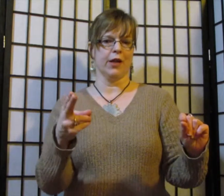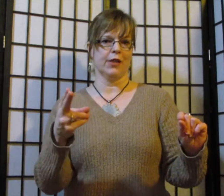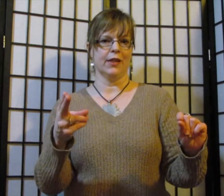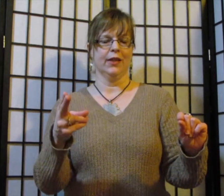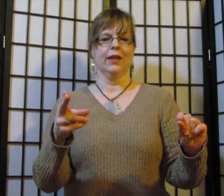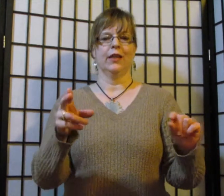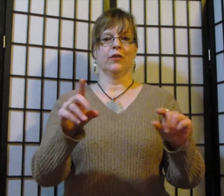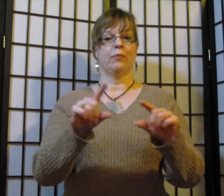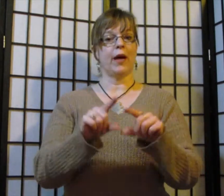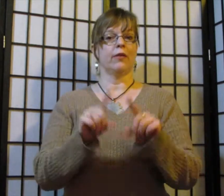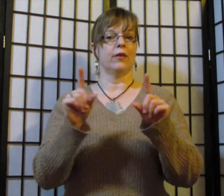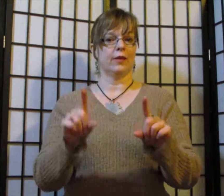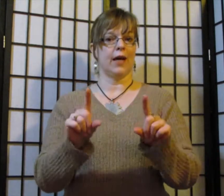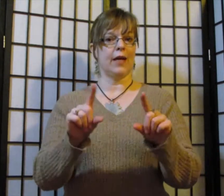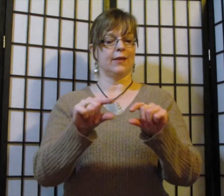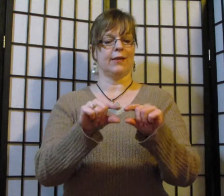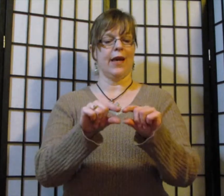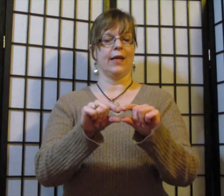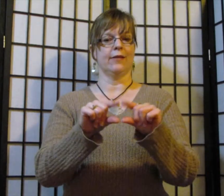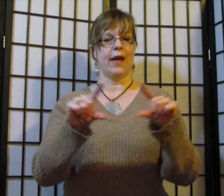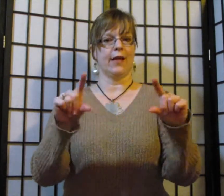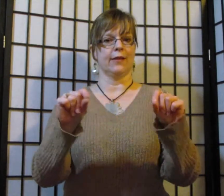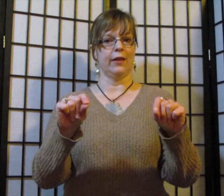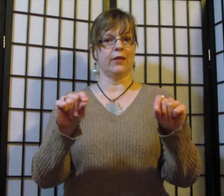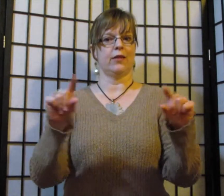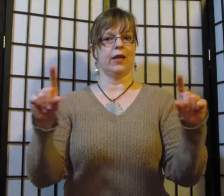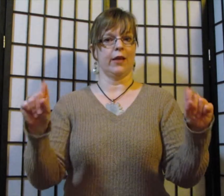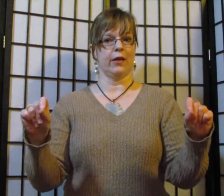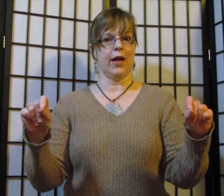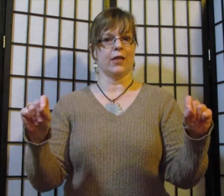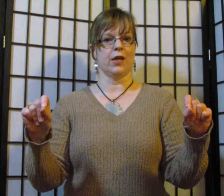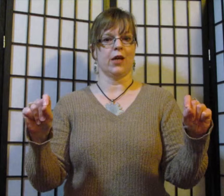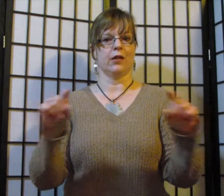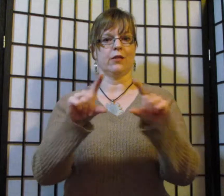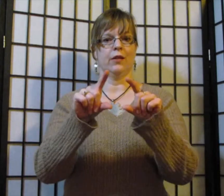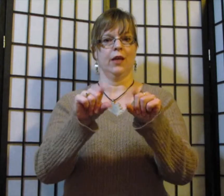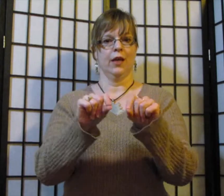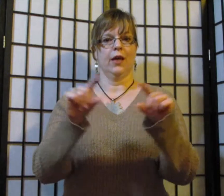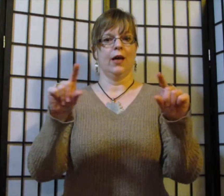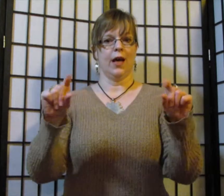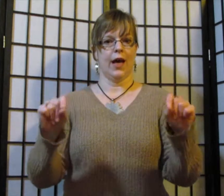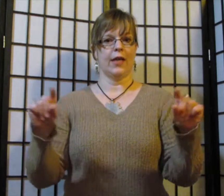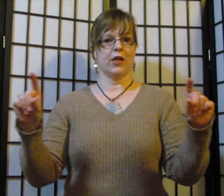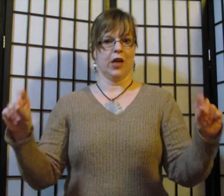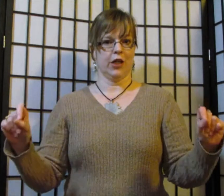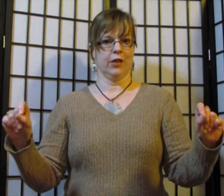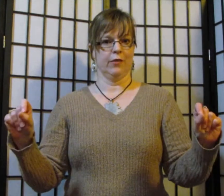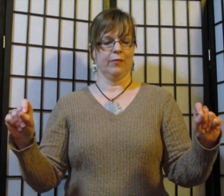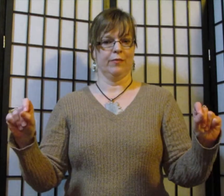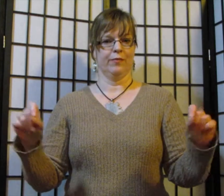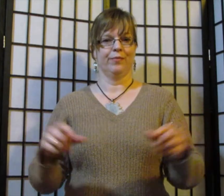apart. But the sign stays as linked together. Hot dogs. Hot dog.